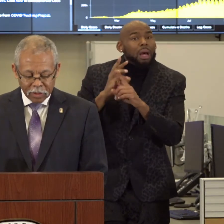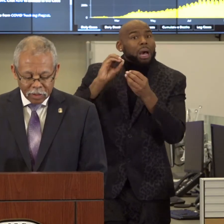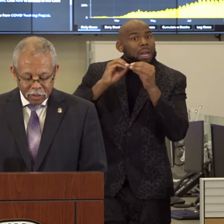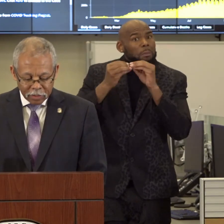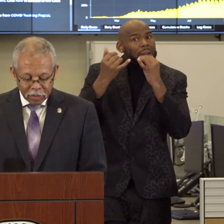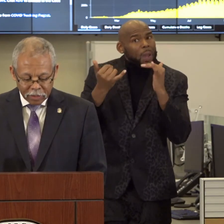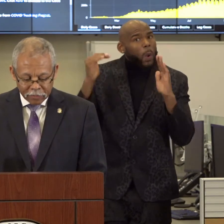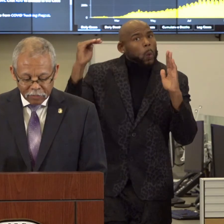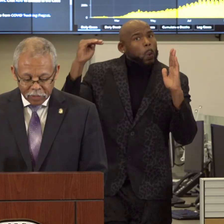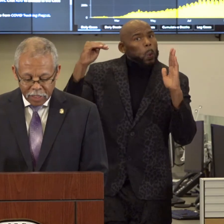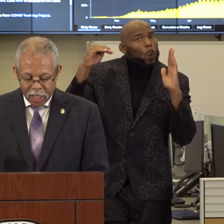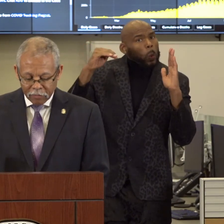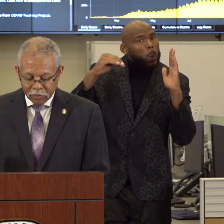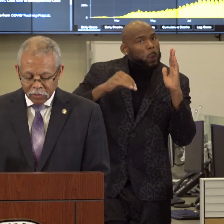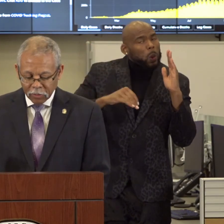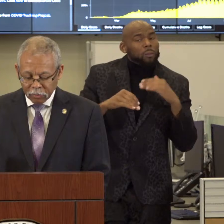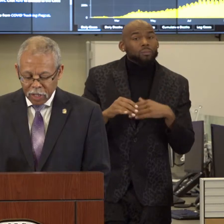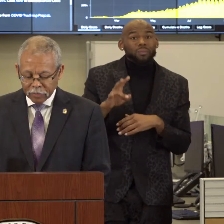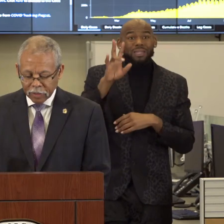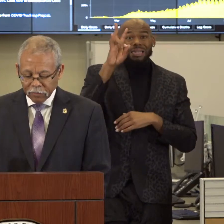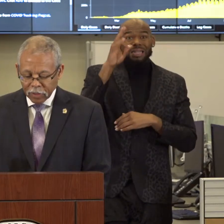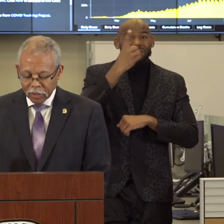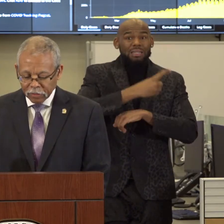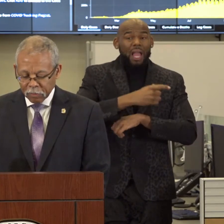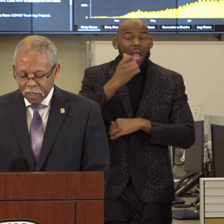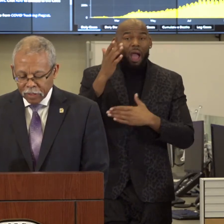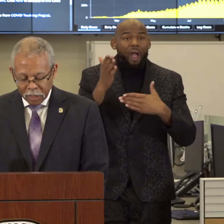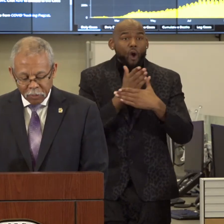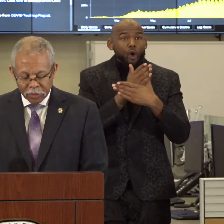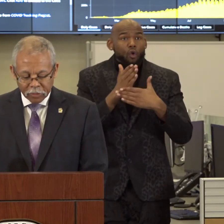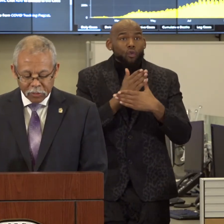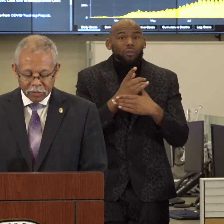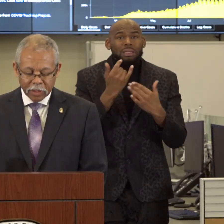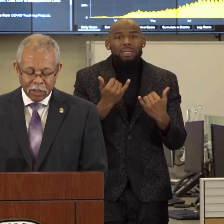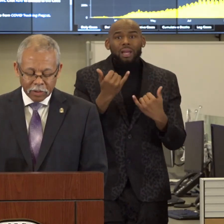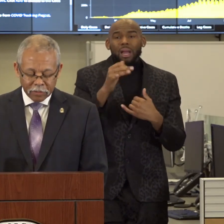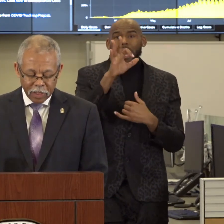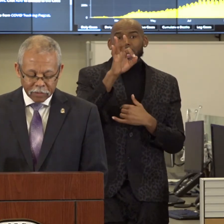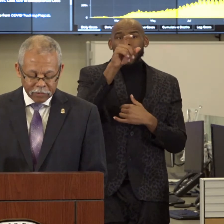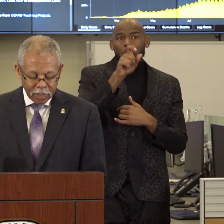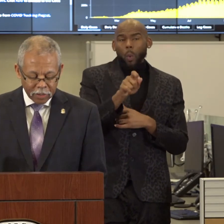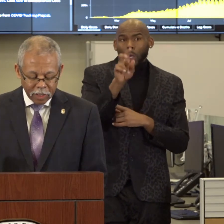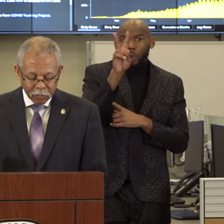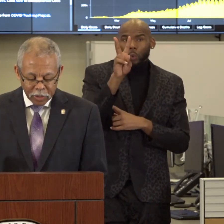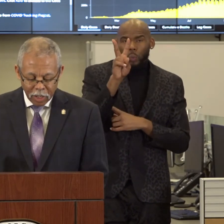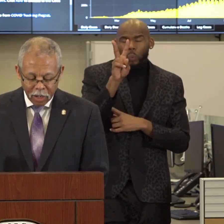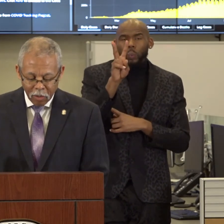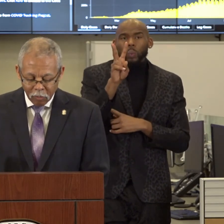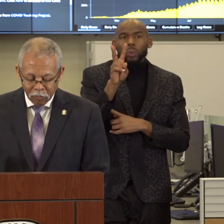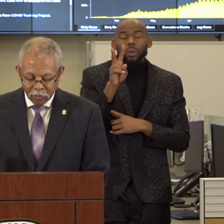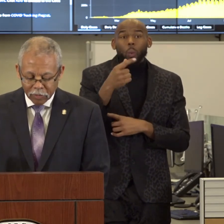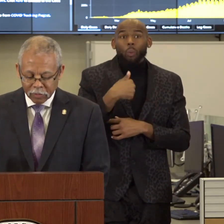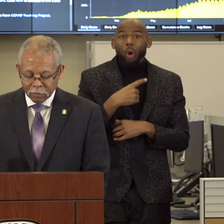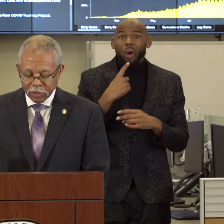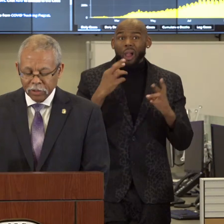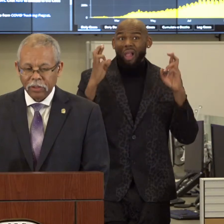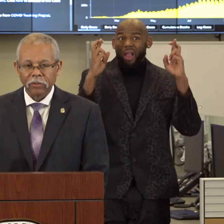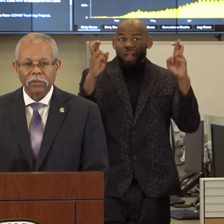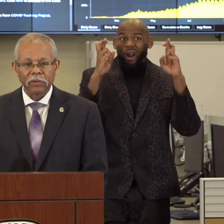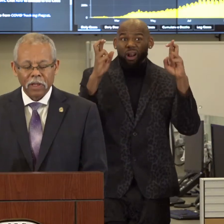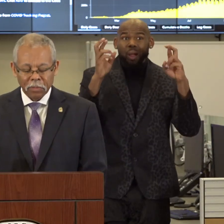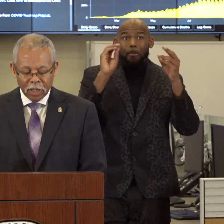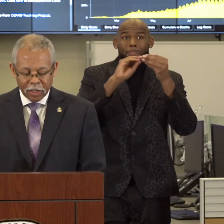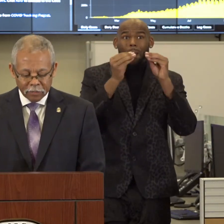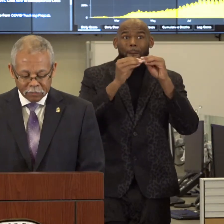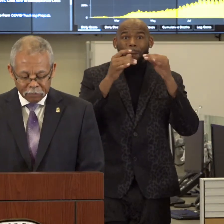down. The latest 7-day average shows positivity is about 9.2, as the county exec said, and we are hopeful this number